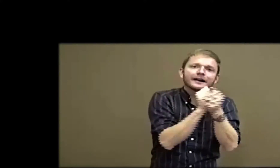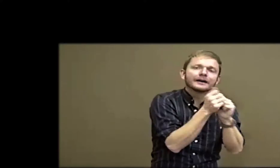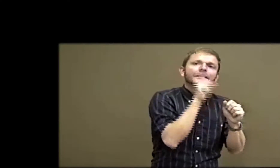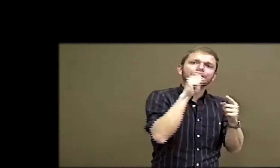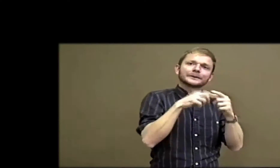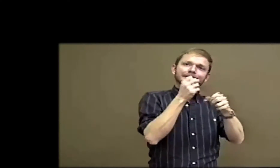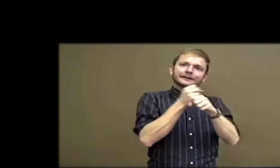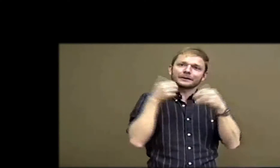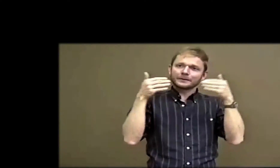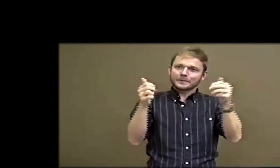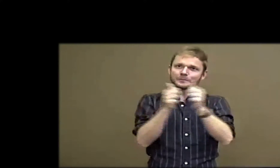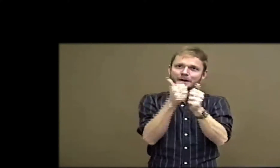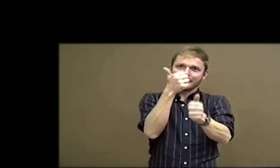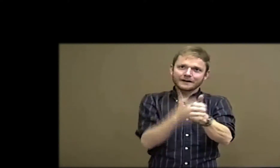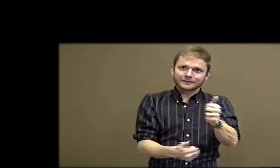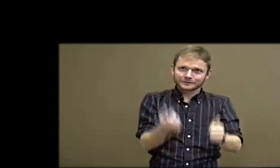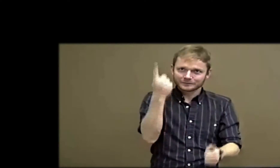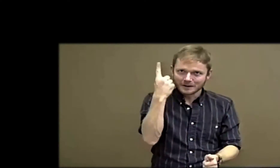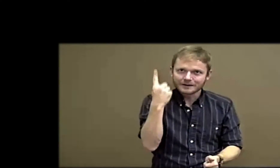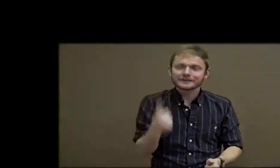used there and communicate with everybody else.